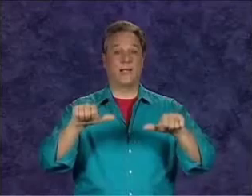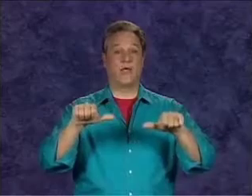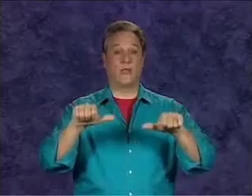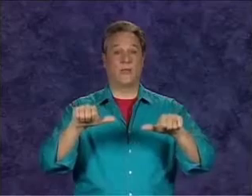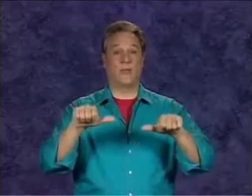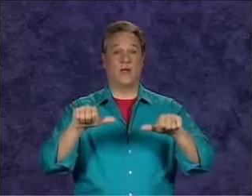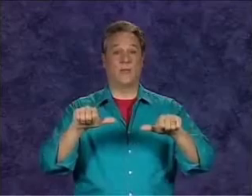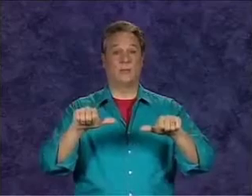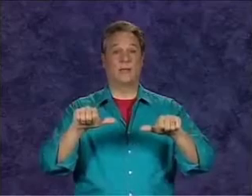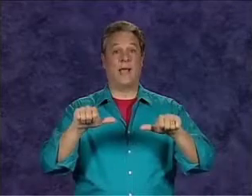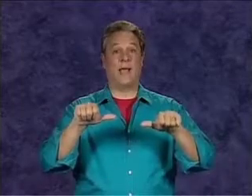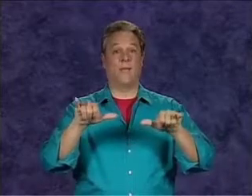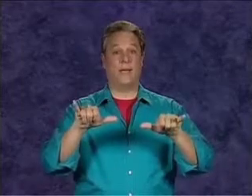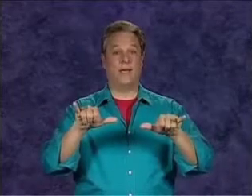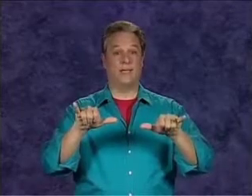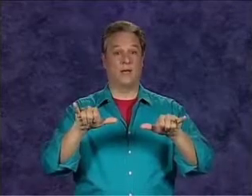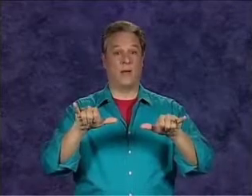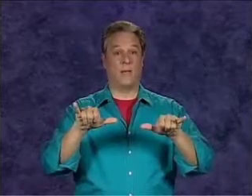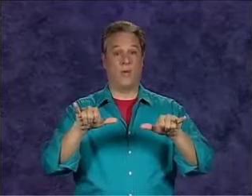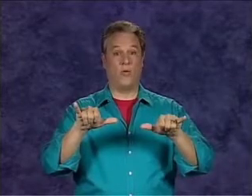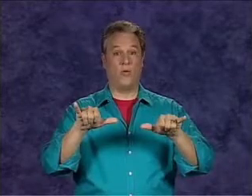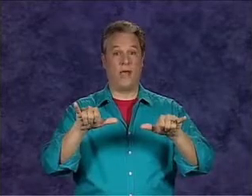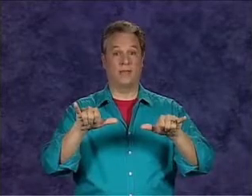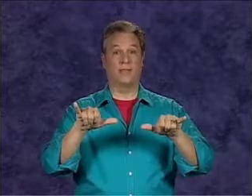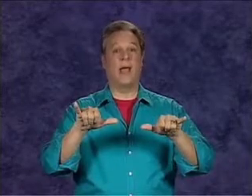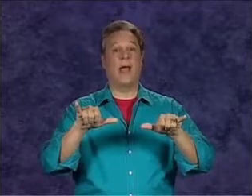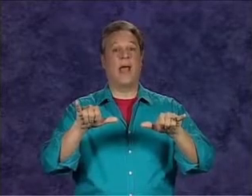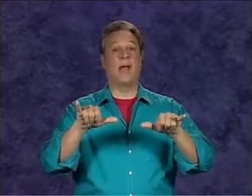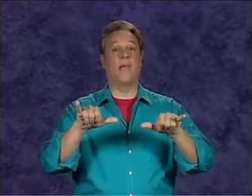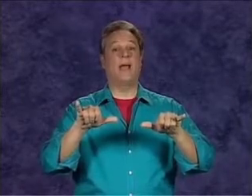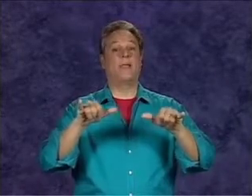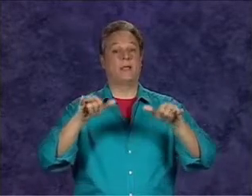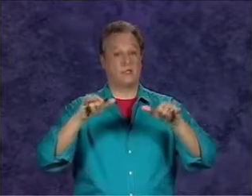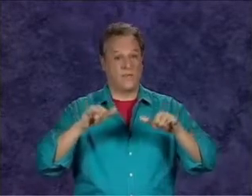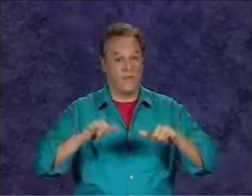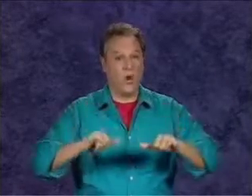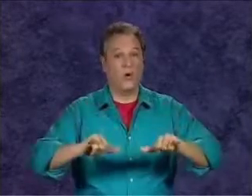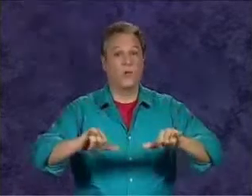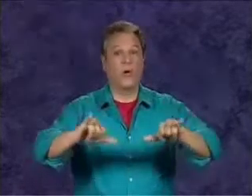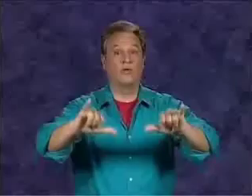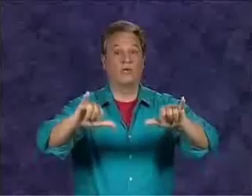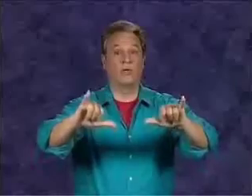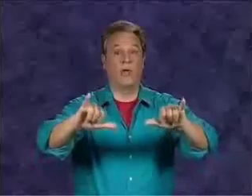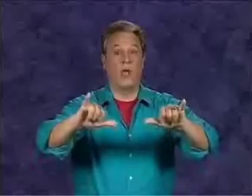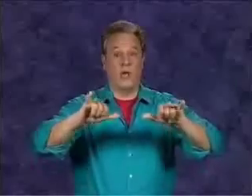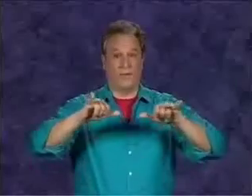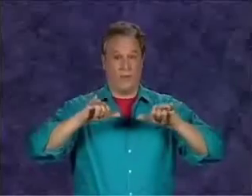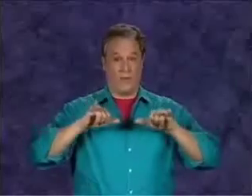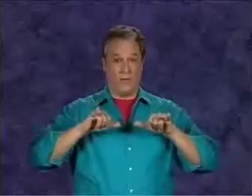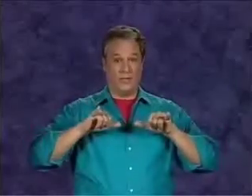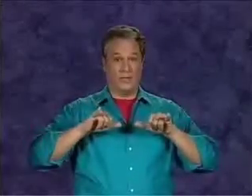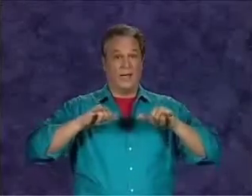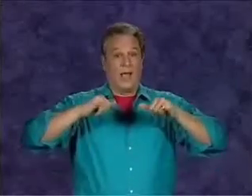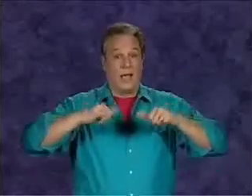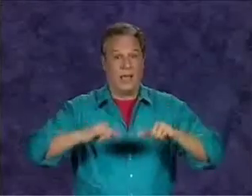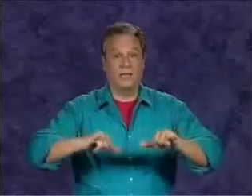Extend your thumbs and pinkies on both hands and make this forward motion from the present into